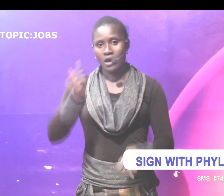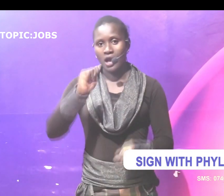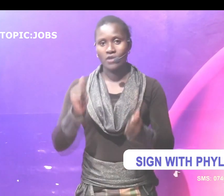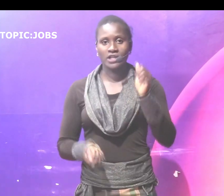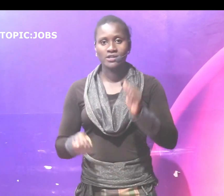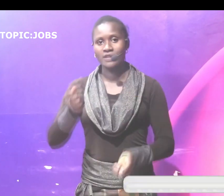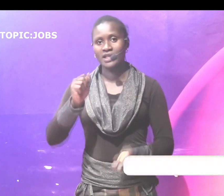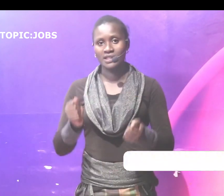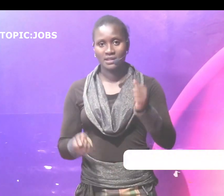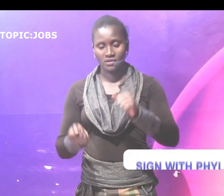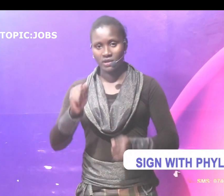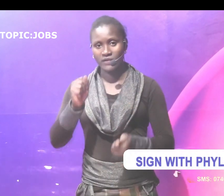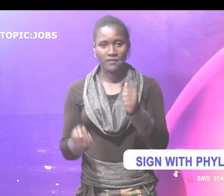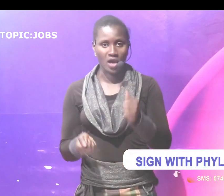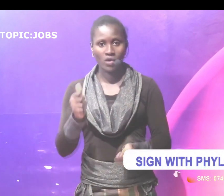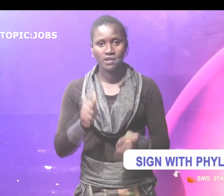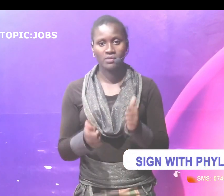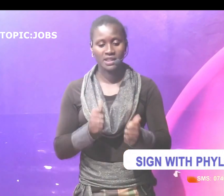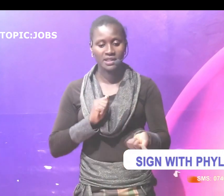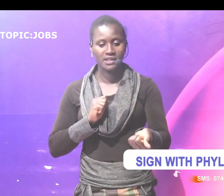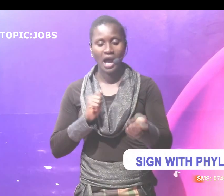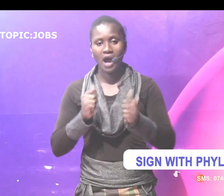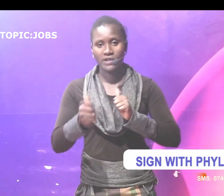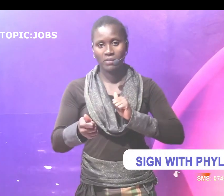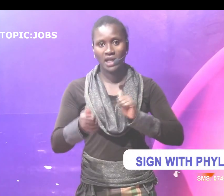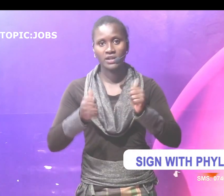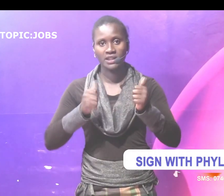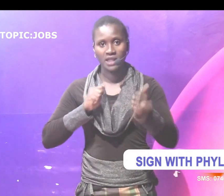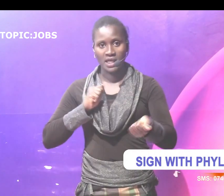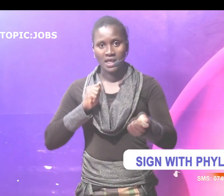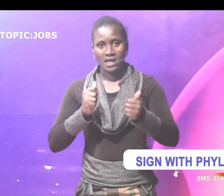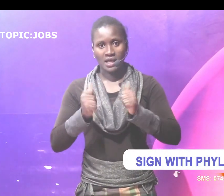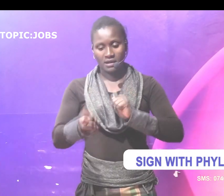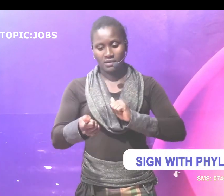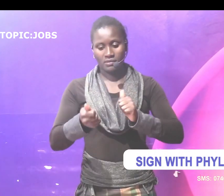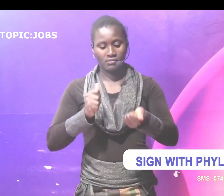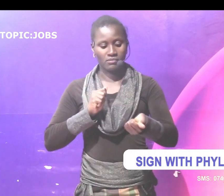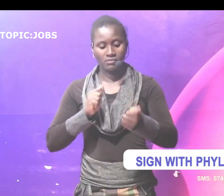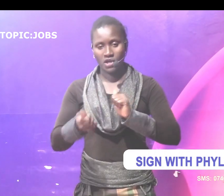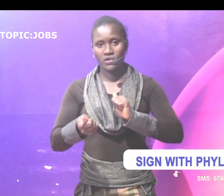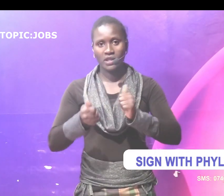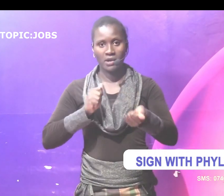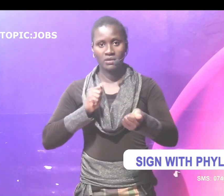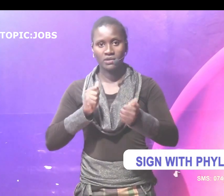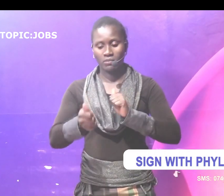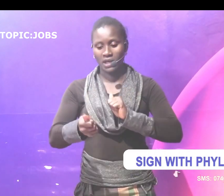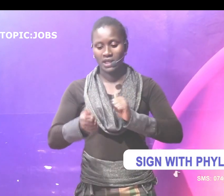the drivers drive their vehicles, but this is how the pilot make on the plane like